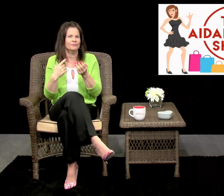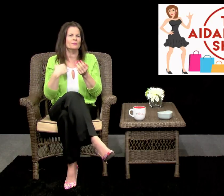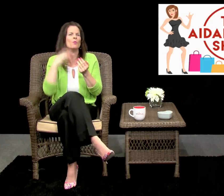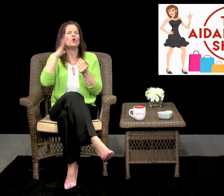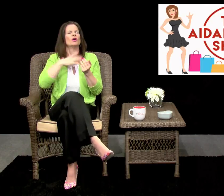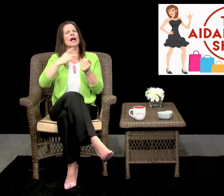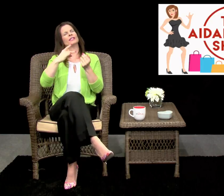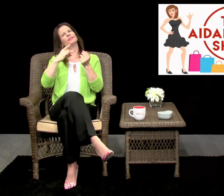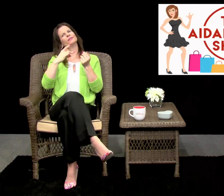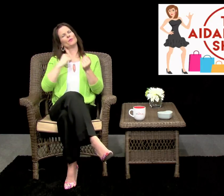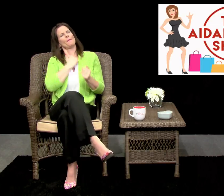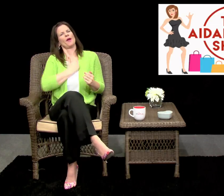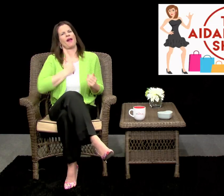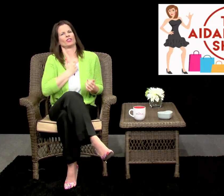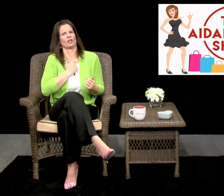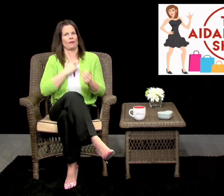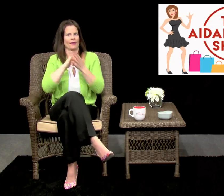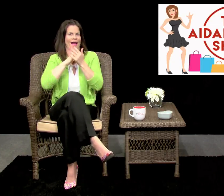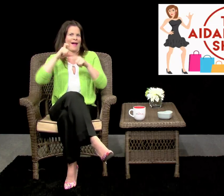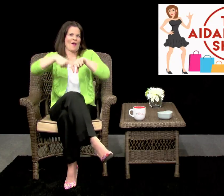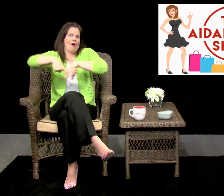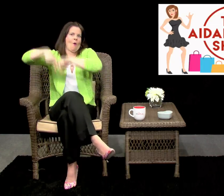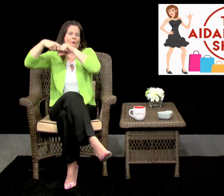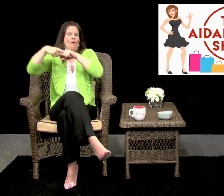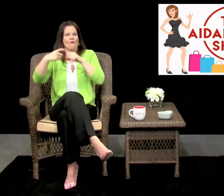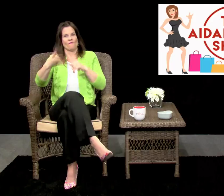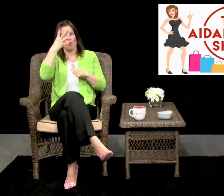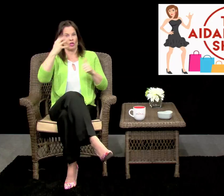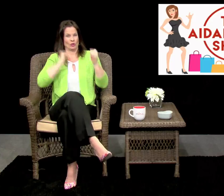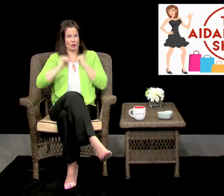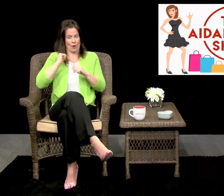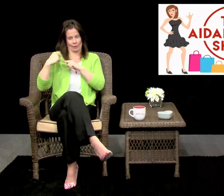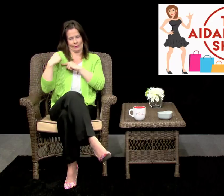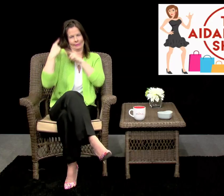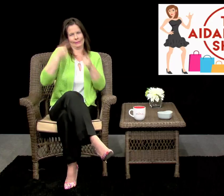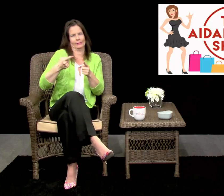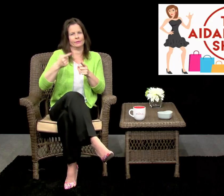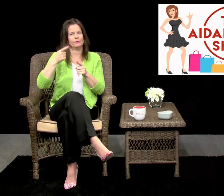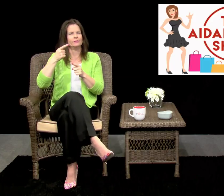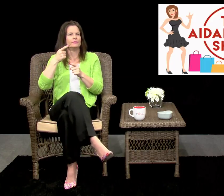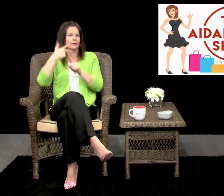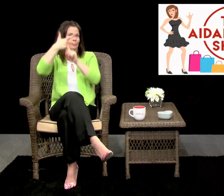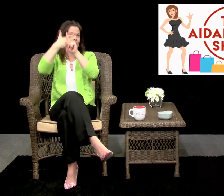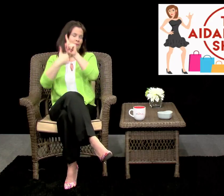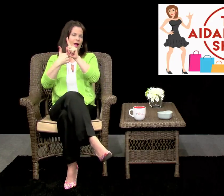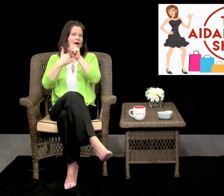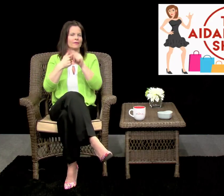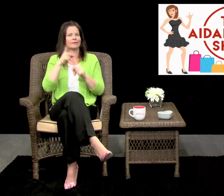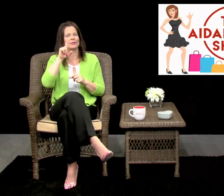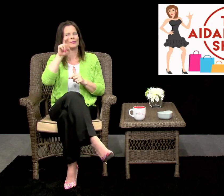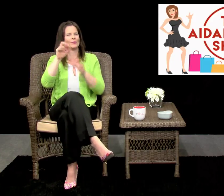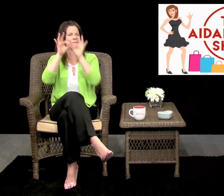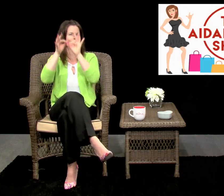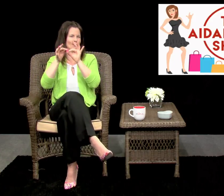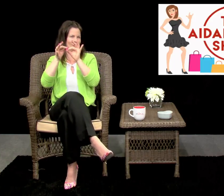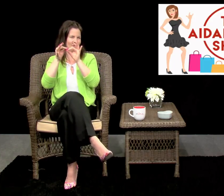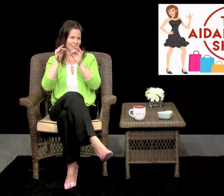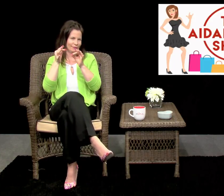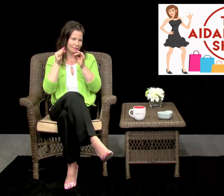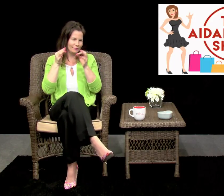our topics, I'd like to apologize for having my show on hold. This has happened over the past